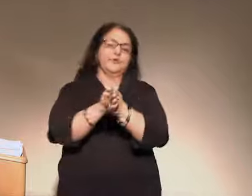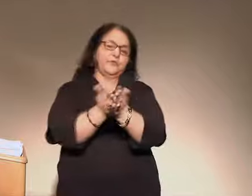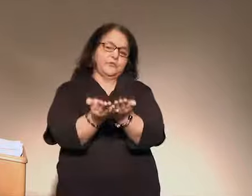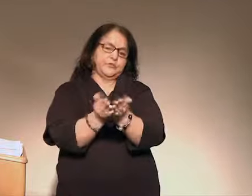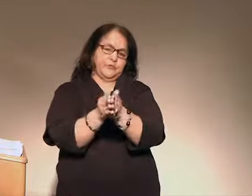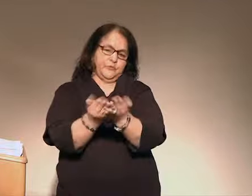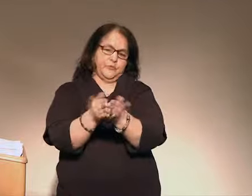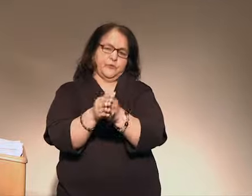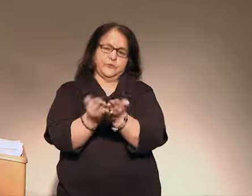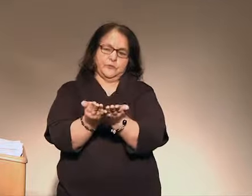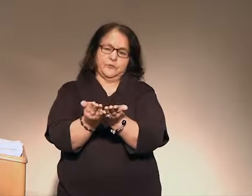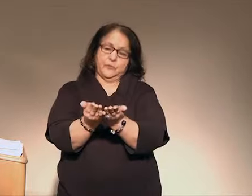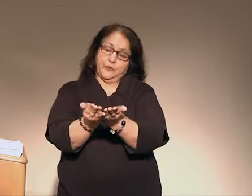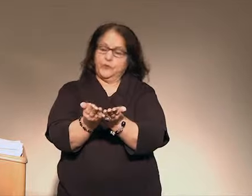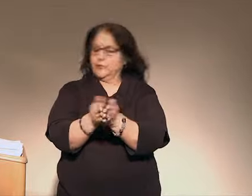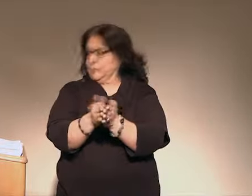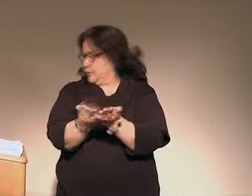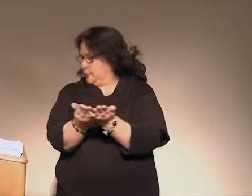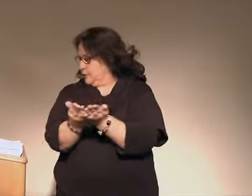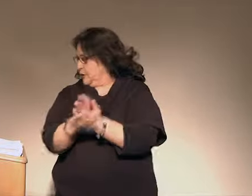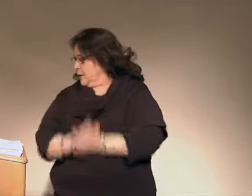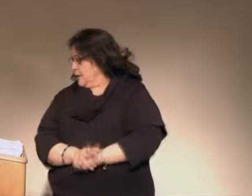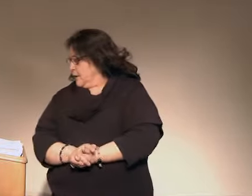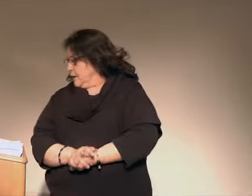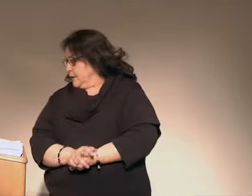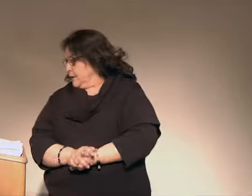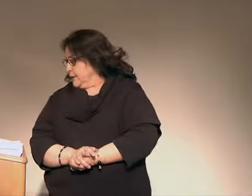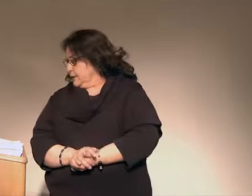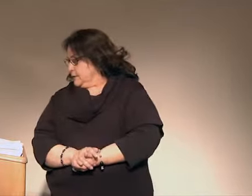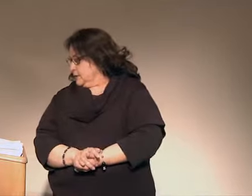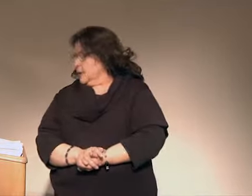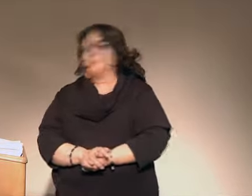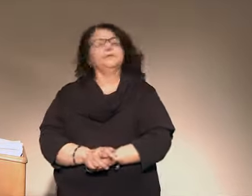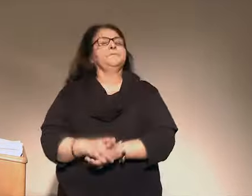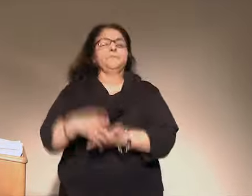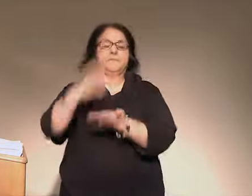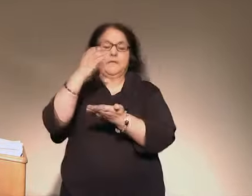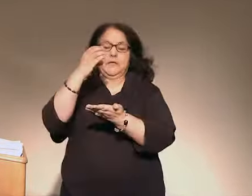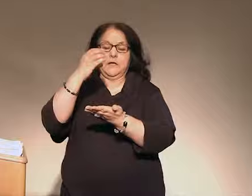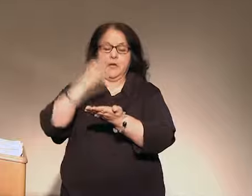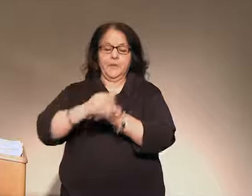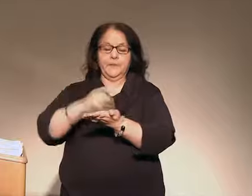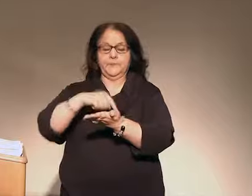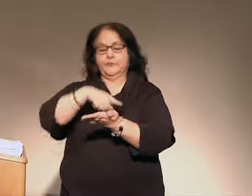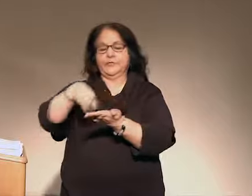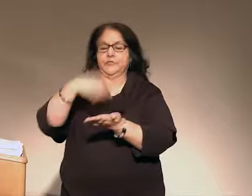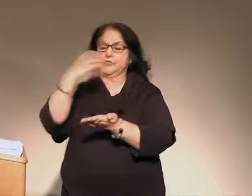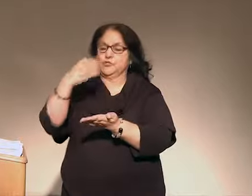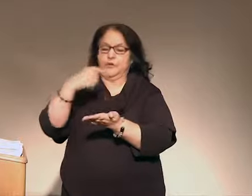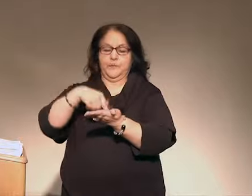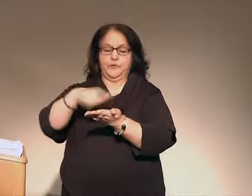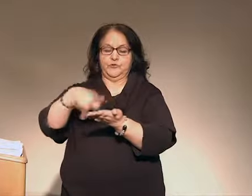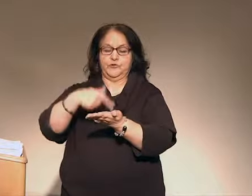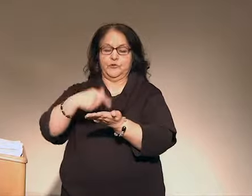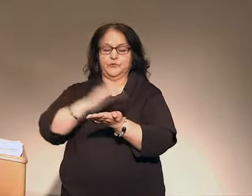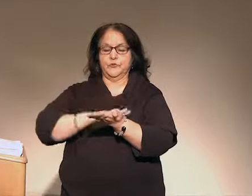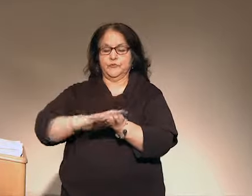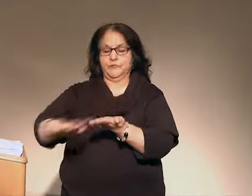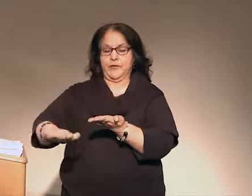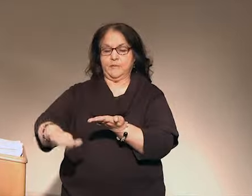which is another book we had, word we had already learned. Next line, cup. pretend this is your cup and your saucer. Here's a flat